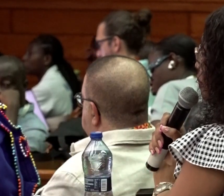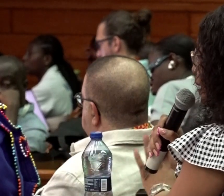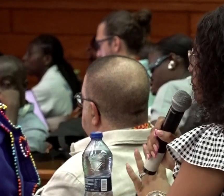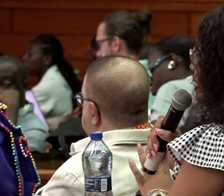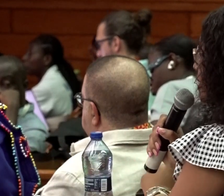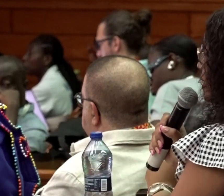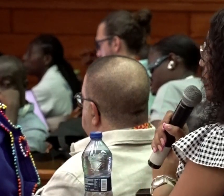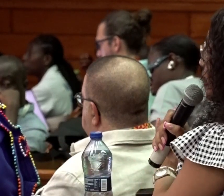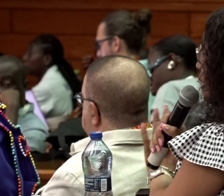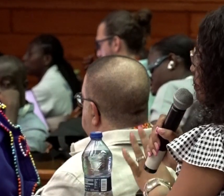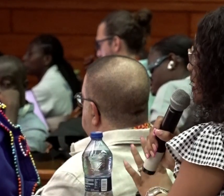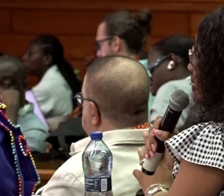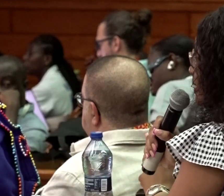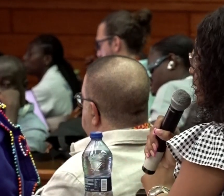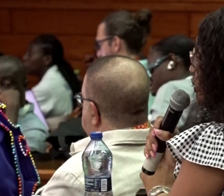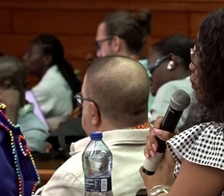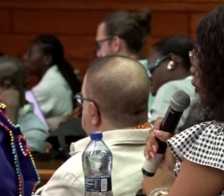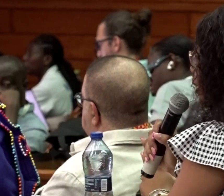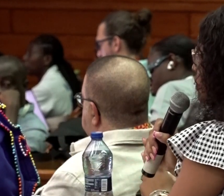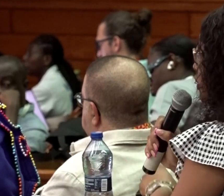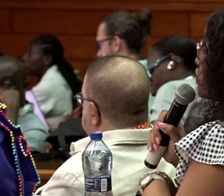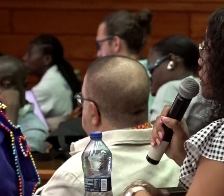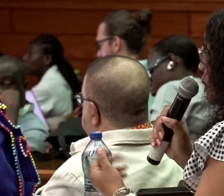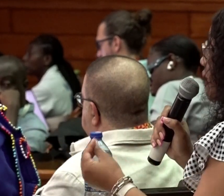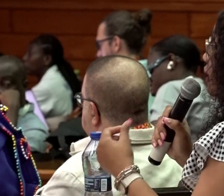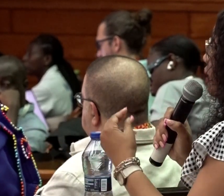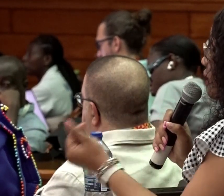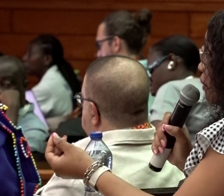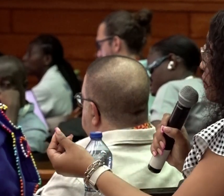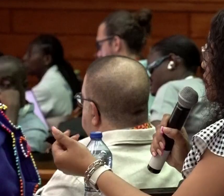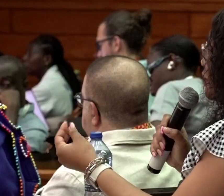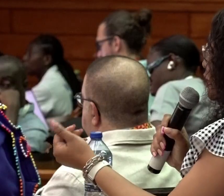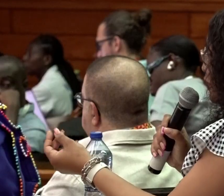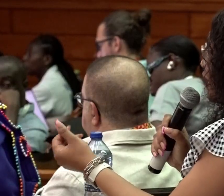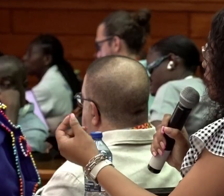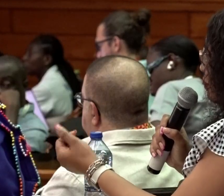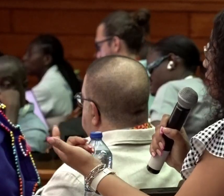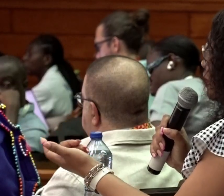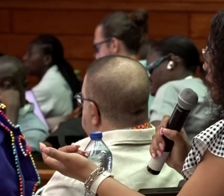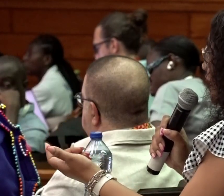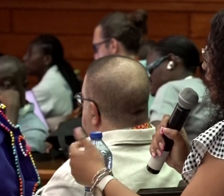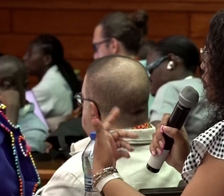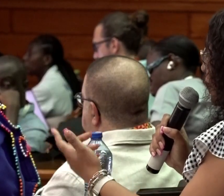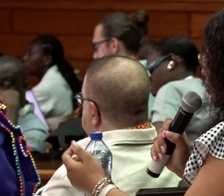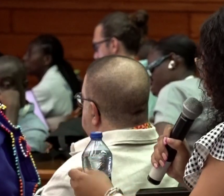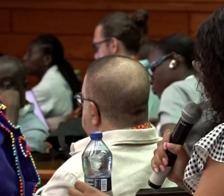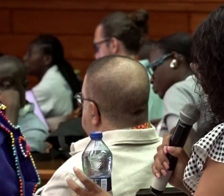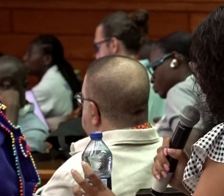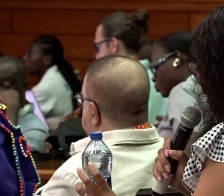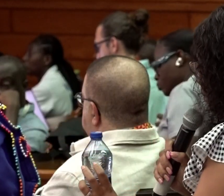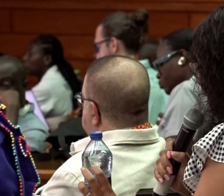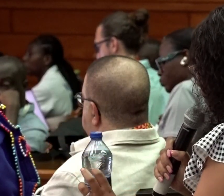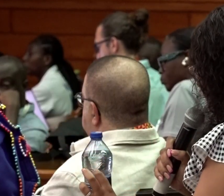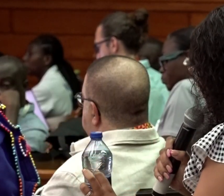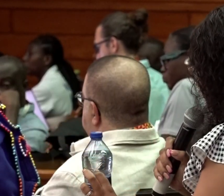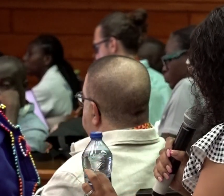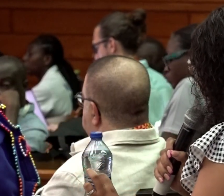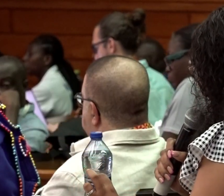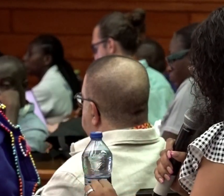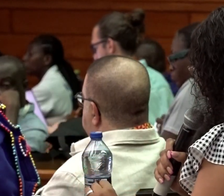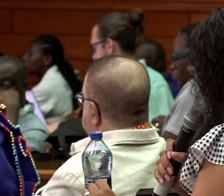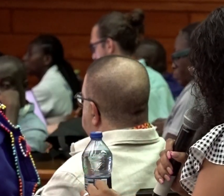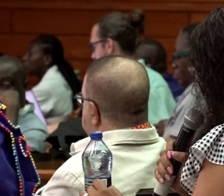our PMTCT and EMTCT programs, speak the numbers, because for them, the money is what convinces them